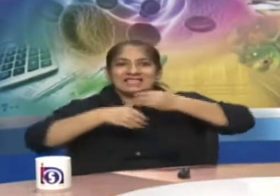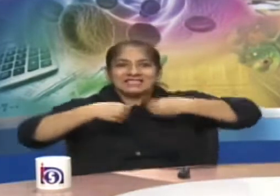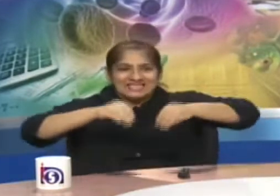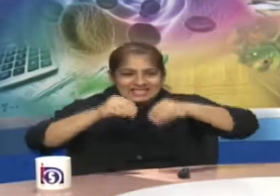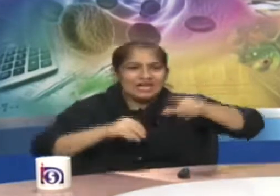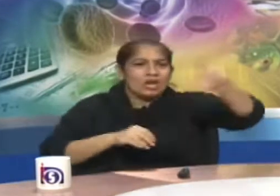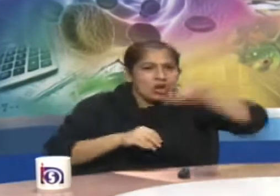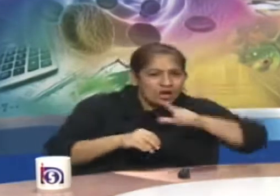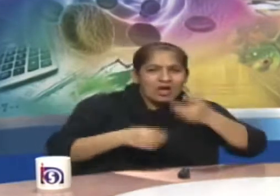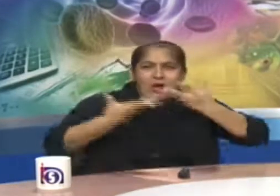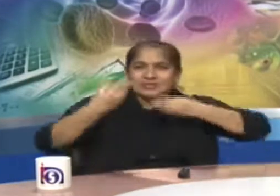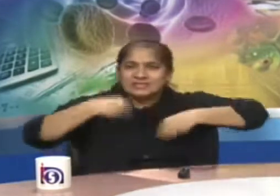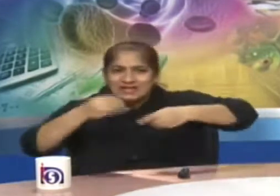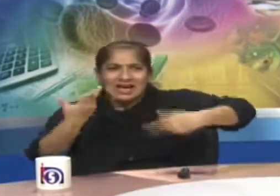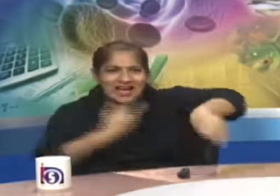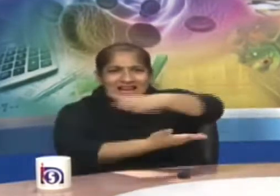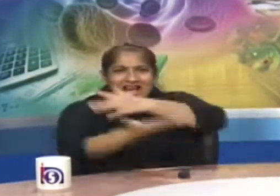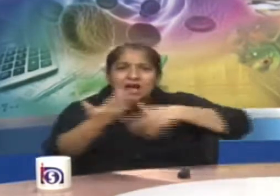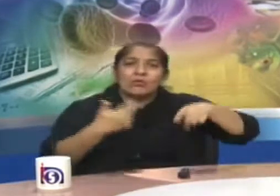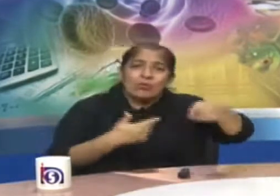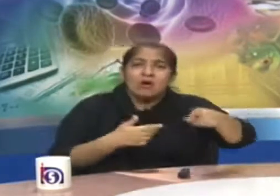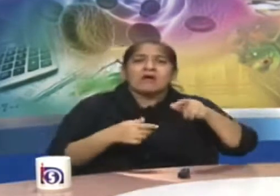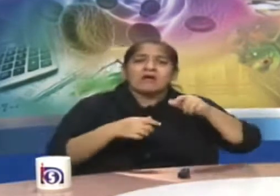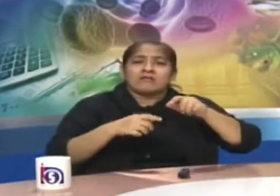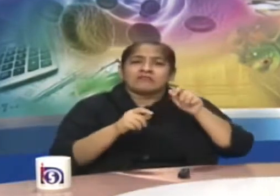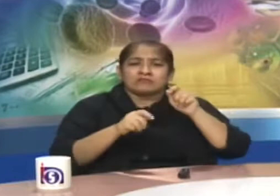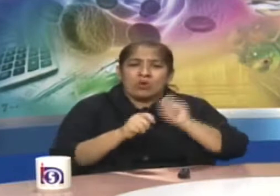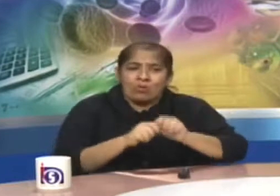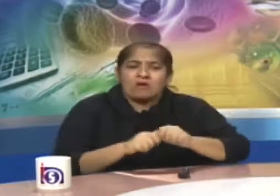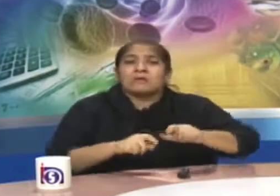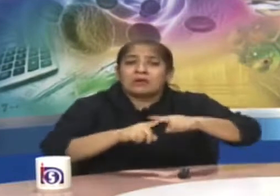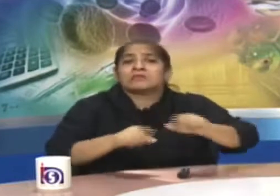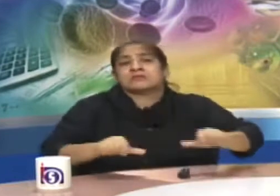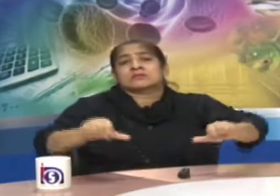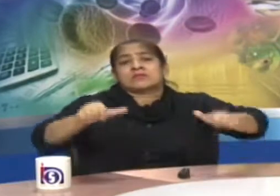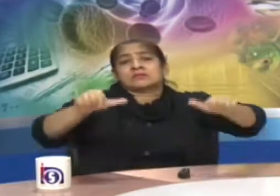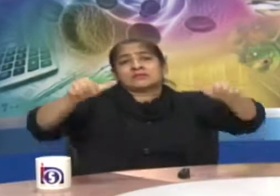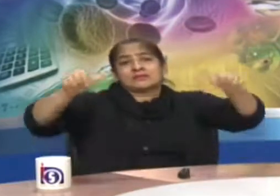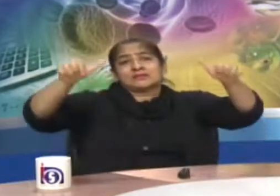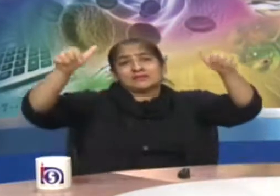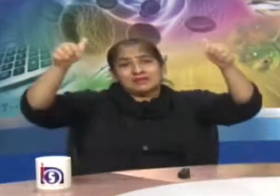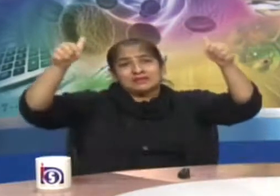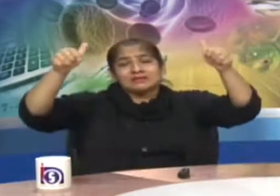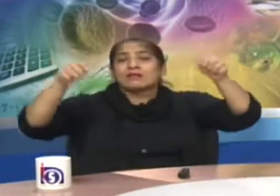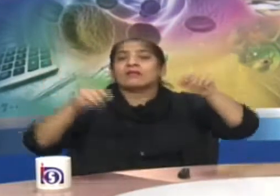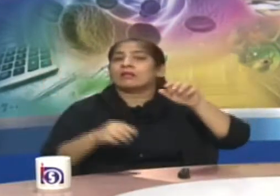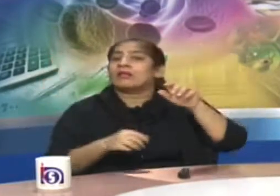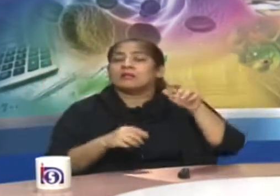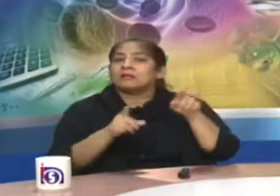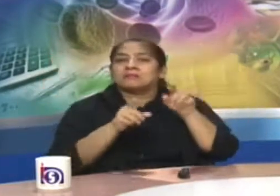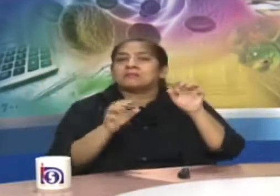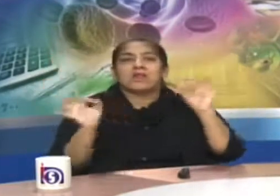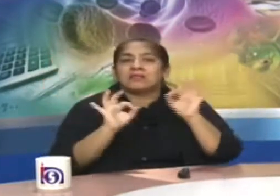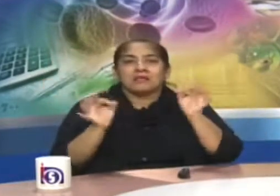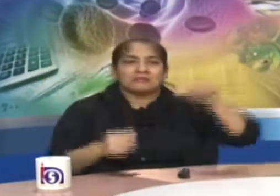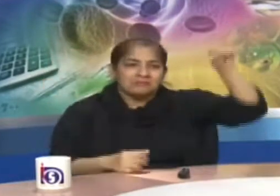the fifth advantage to the stock exchange to the society is that successful issues